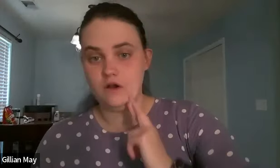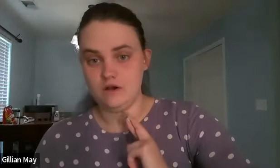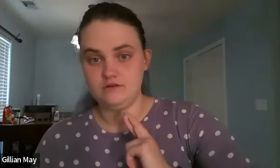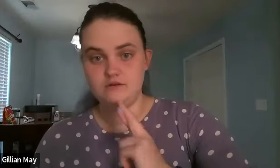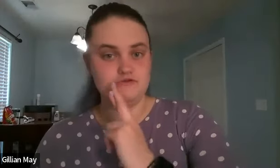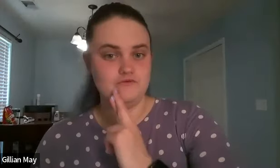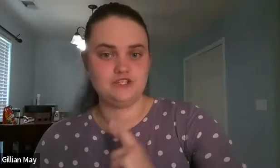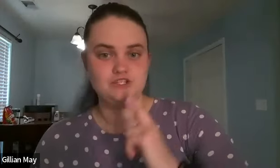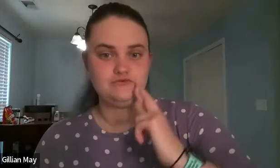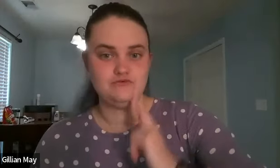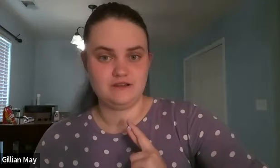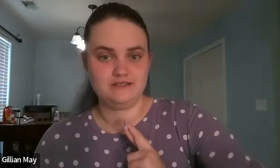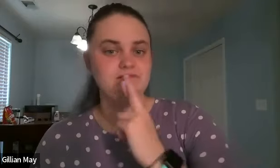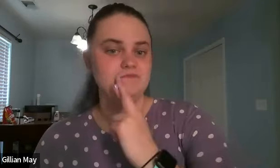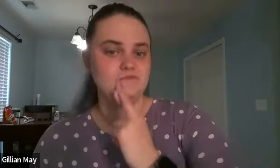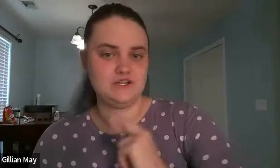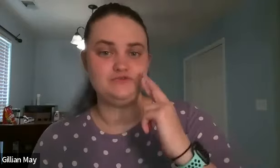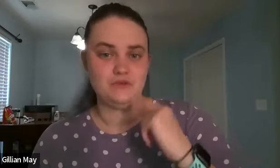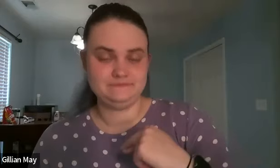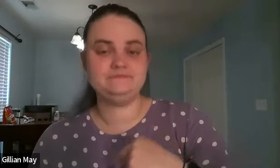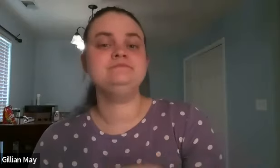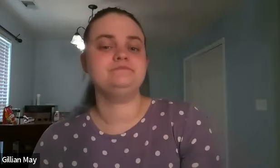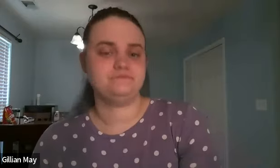R. Restaurant. Restaurant.